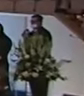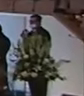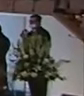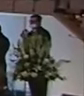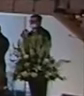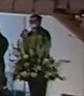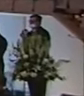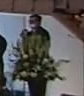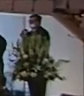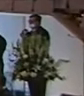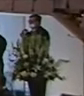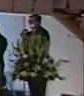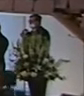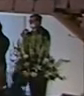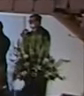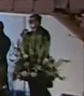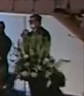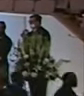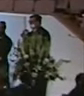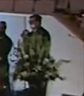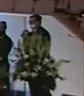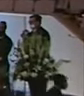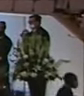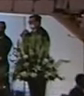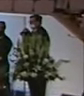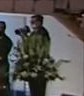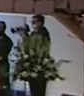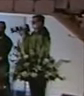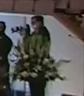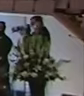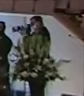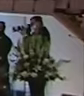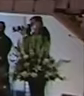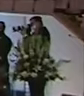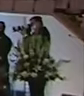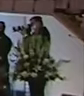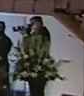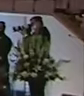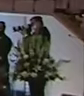my strength. You are the strength of my life.